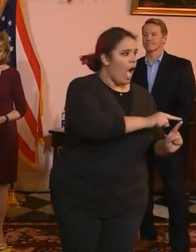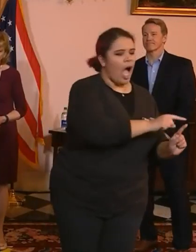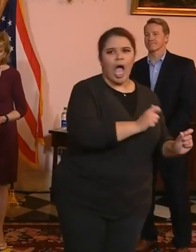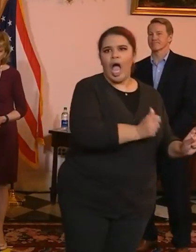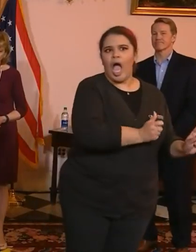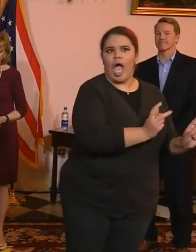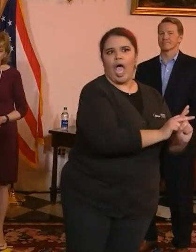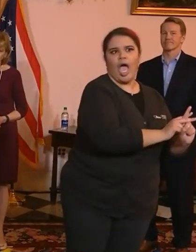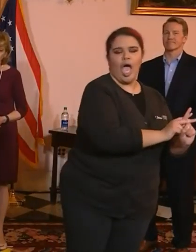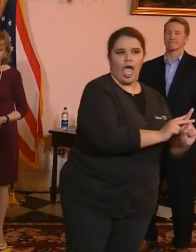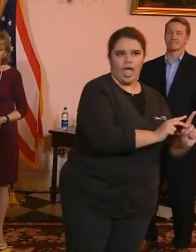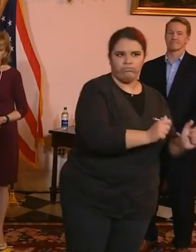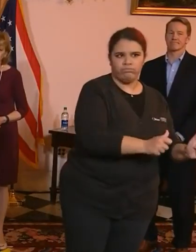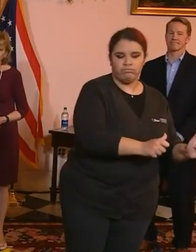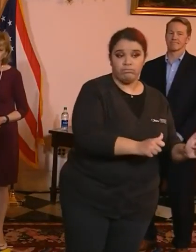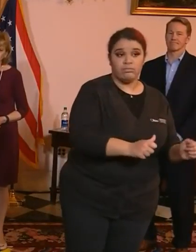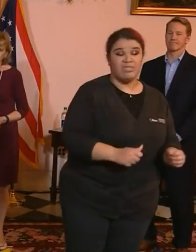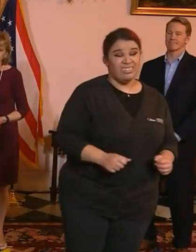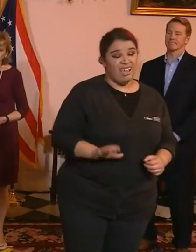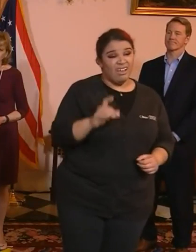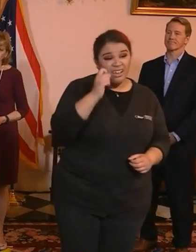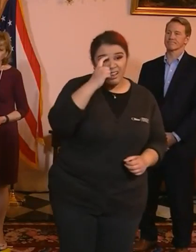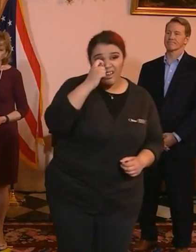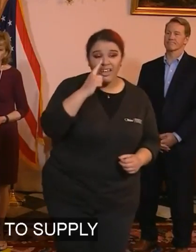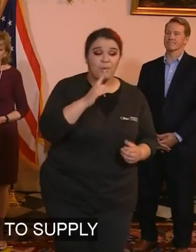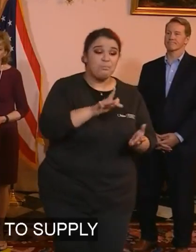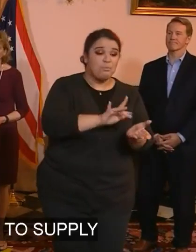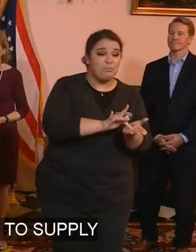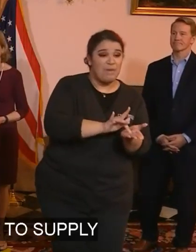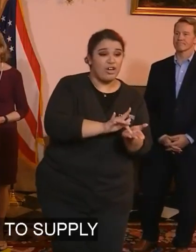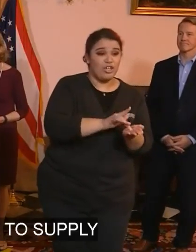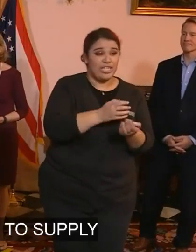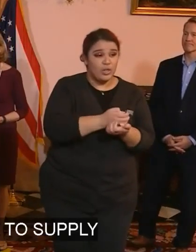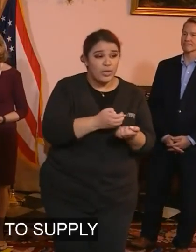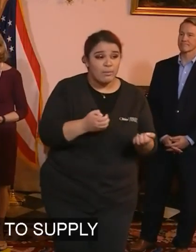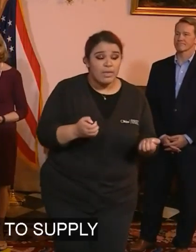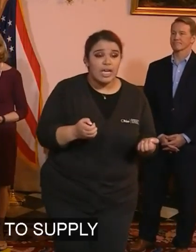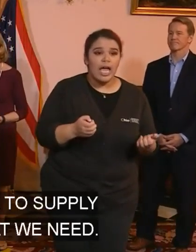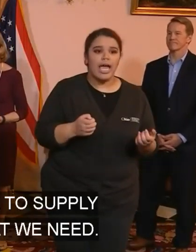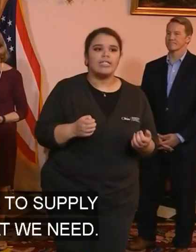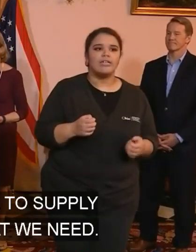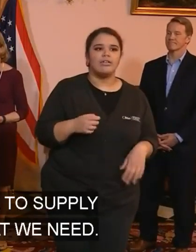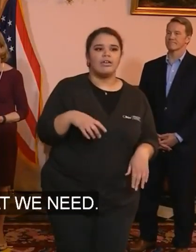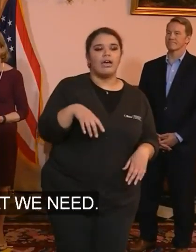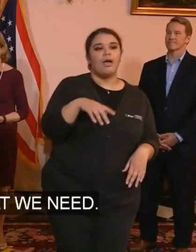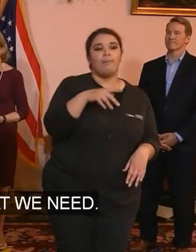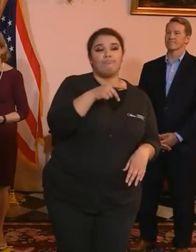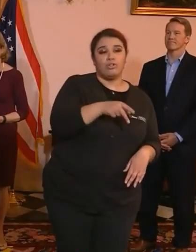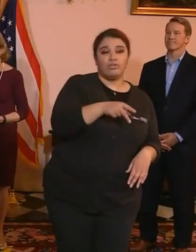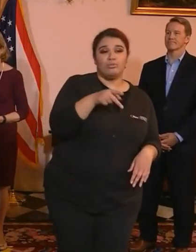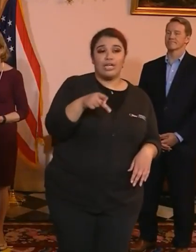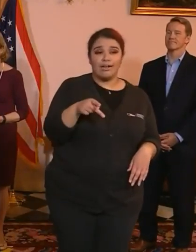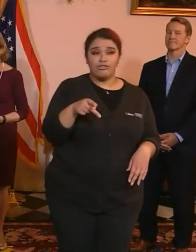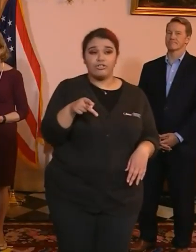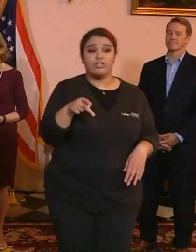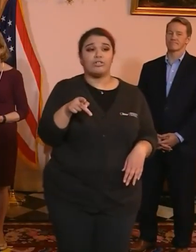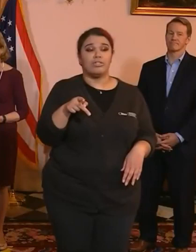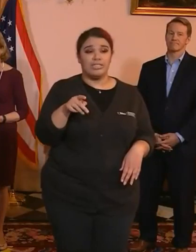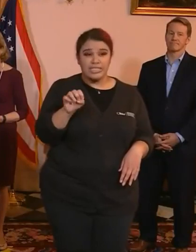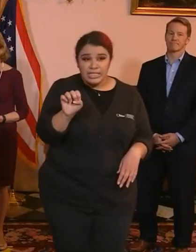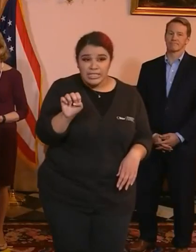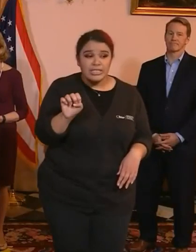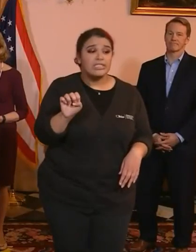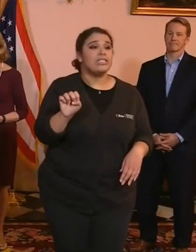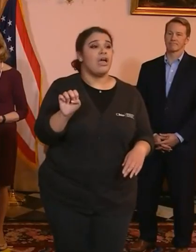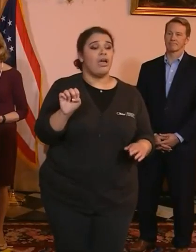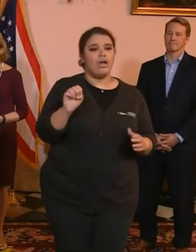about medical equipment, and when you're talking about personal protection gear, equipment for doctors and nurses and